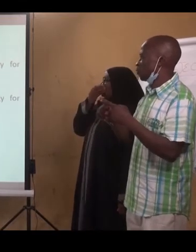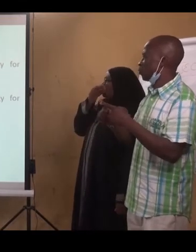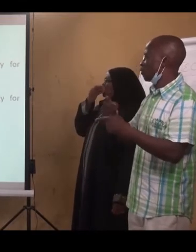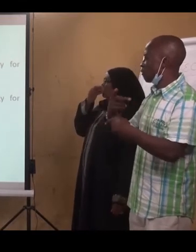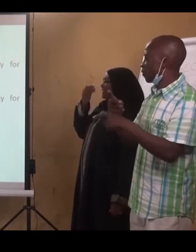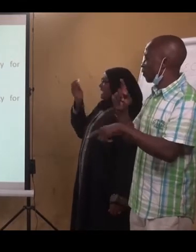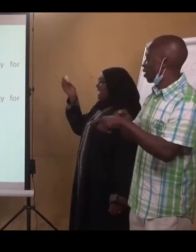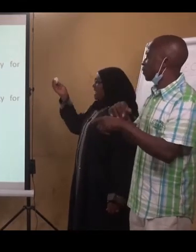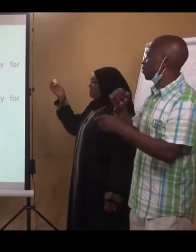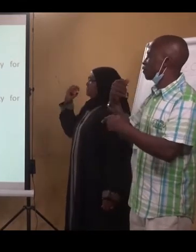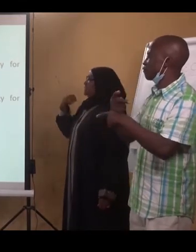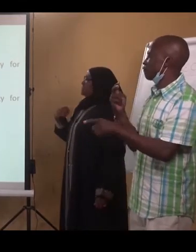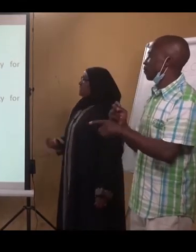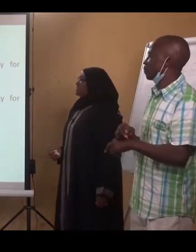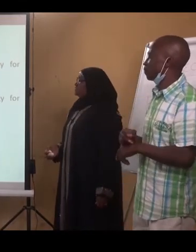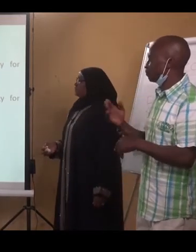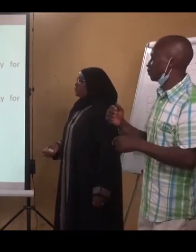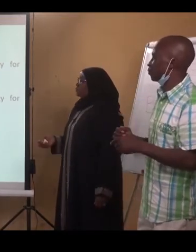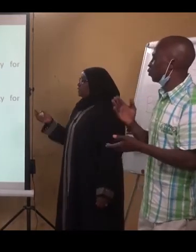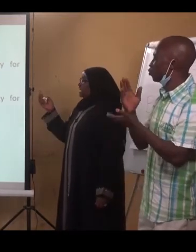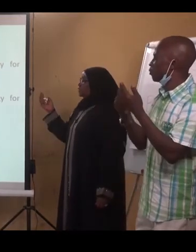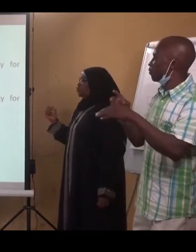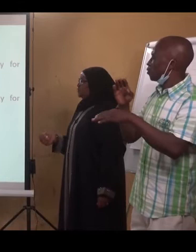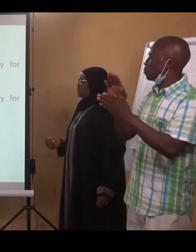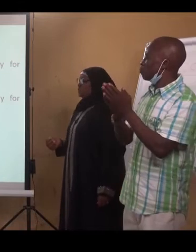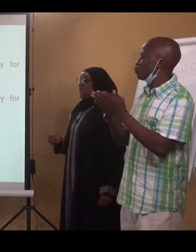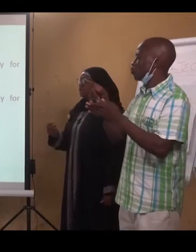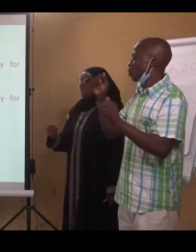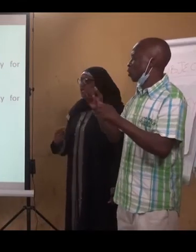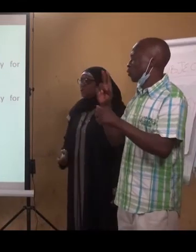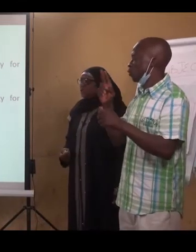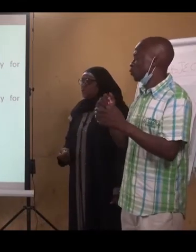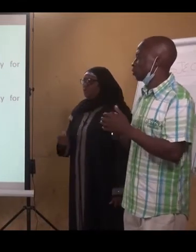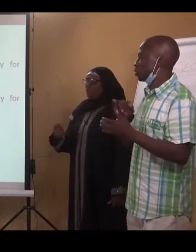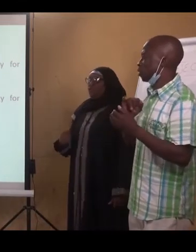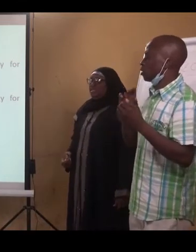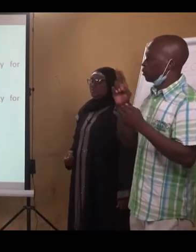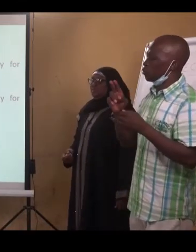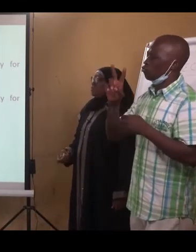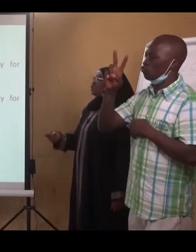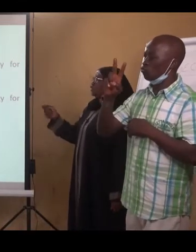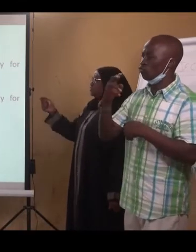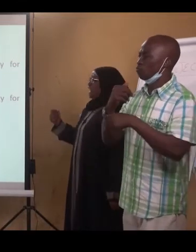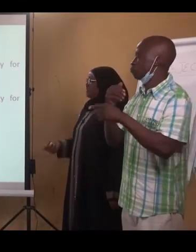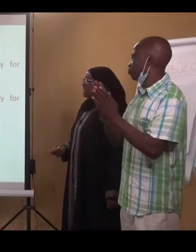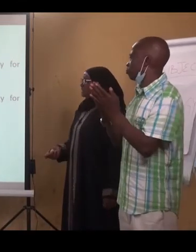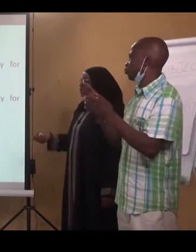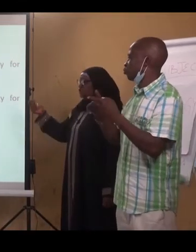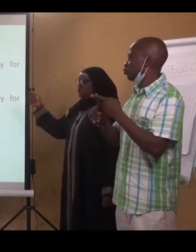my student, I have references for you. There are 2 books which I usually consult to form your lessons. So if you have any difficulty, you